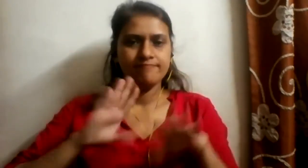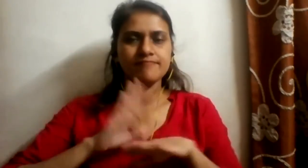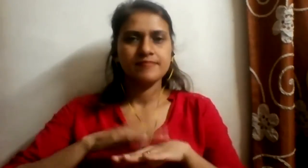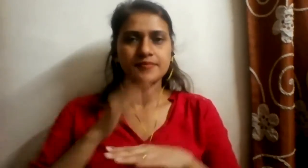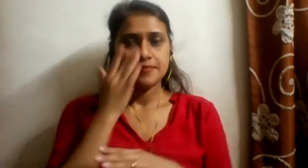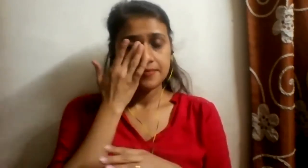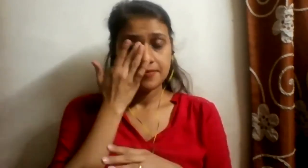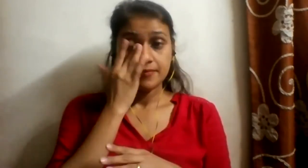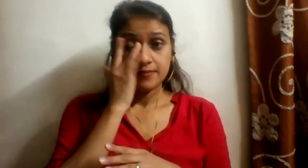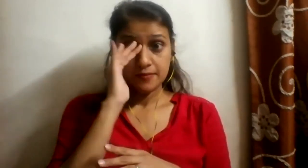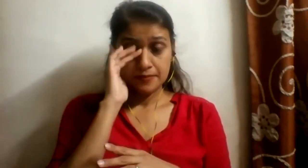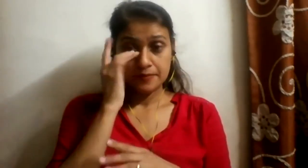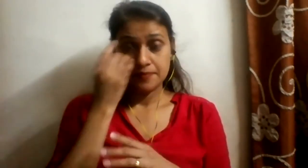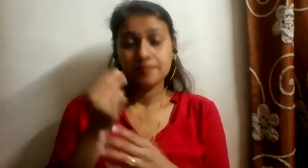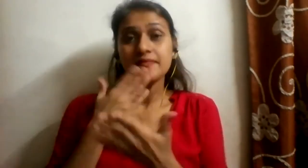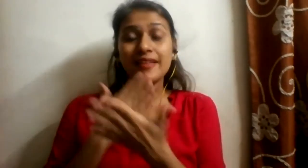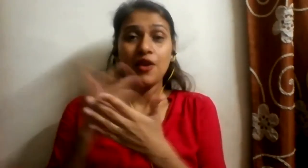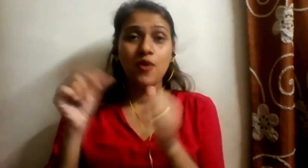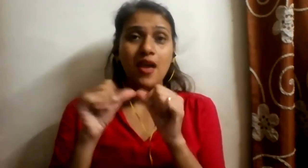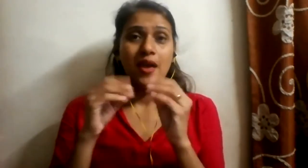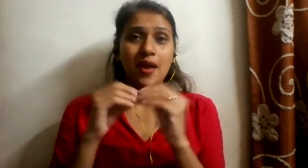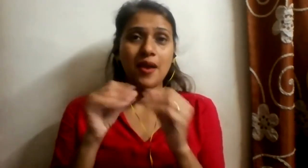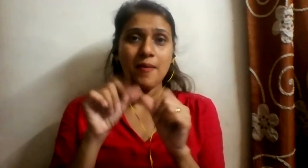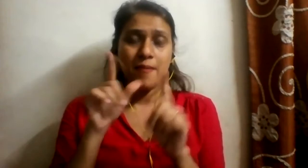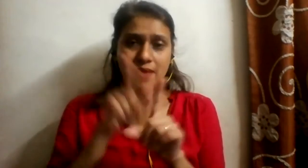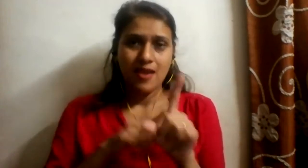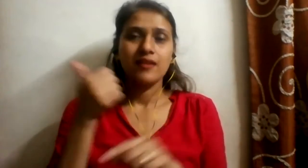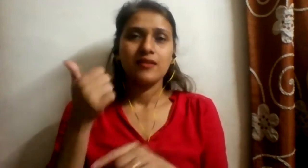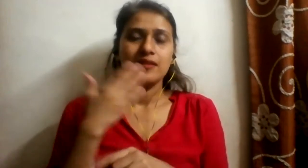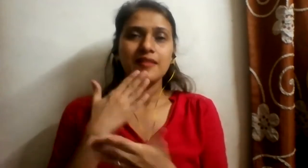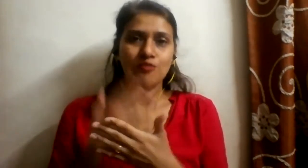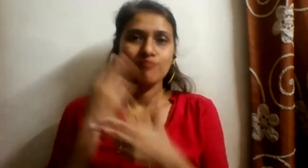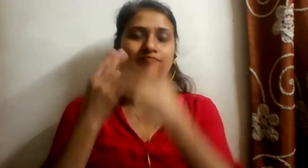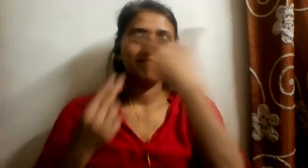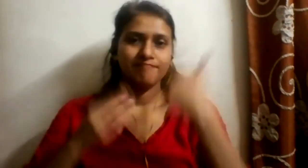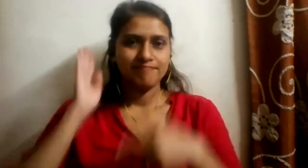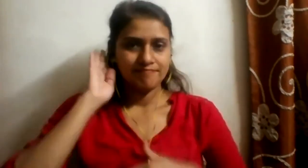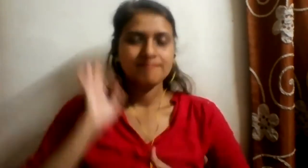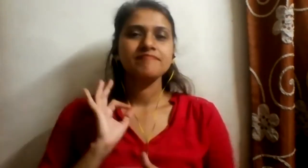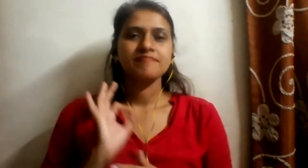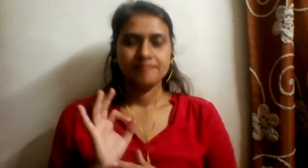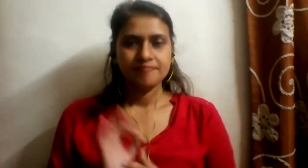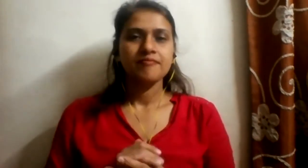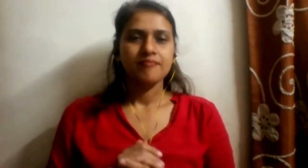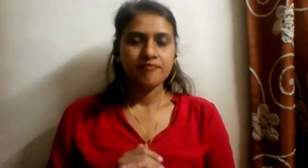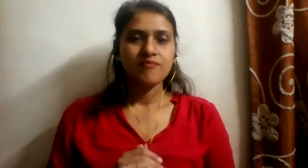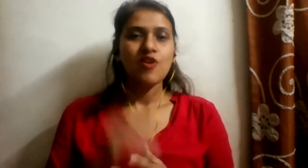Yeah. So thank you, Abhay. I think you did touch on an important area of legal capacity and